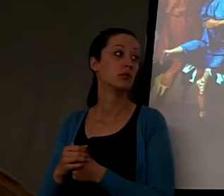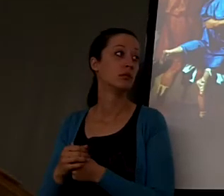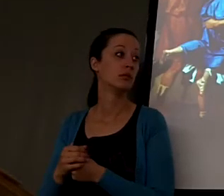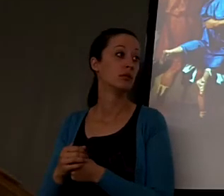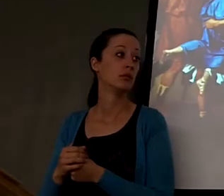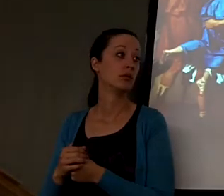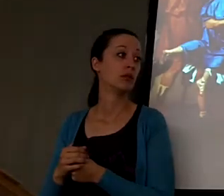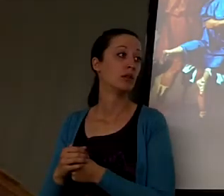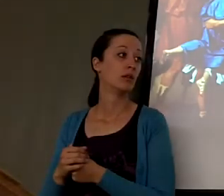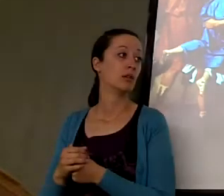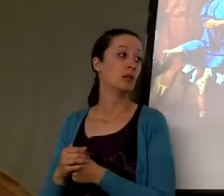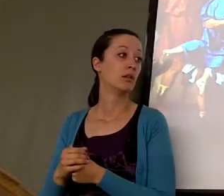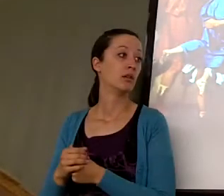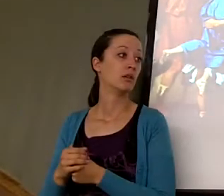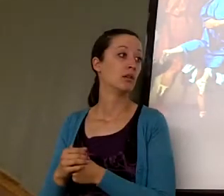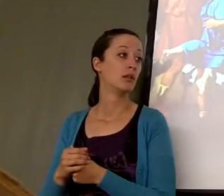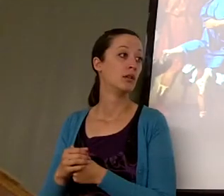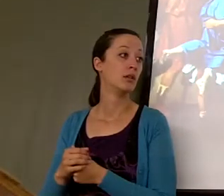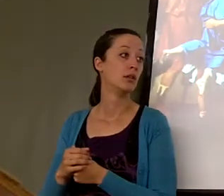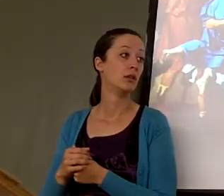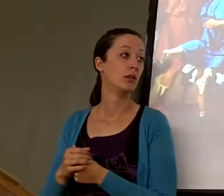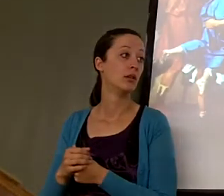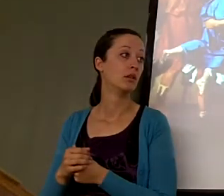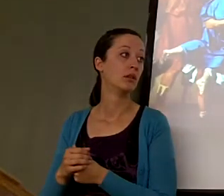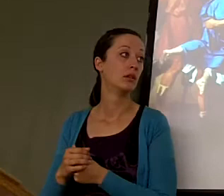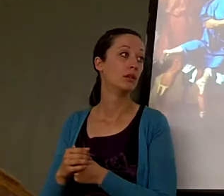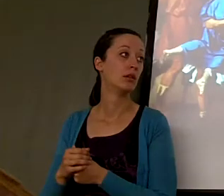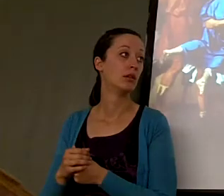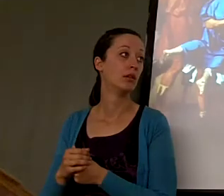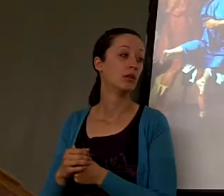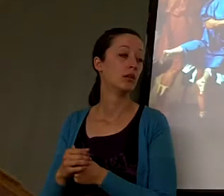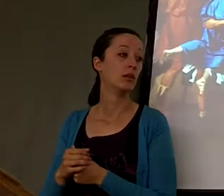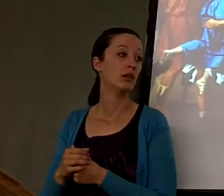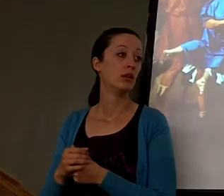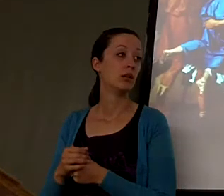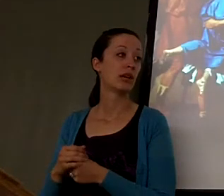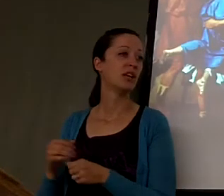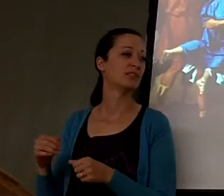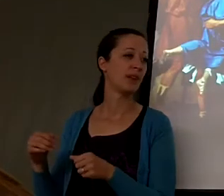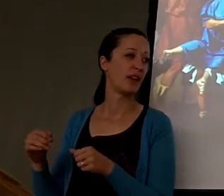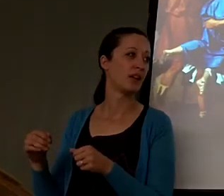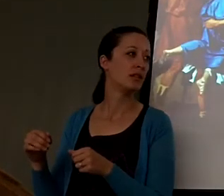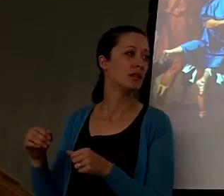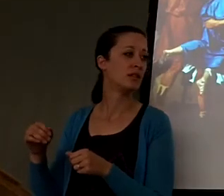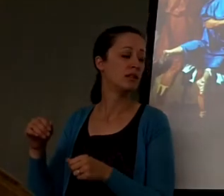Degas. No, rape of the what? Rape of the Sabine. Sabine.